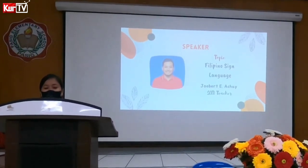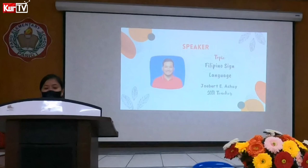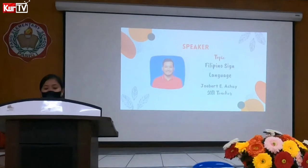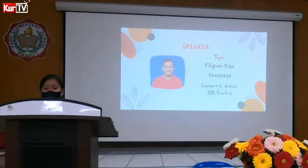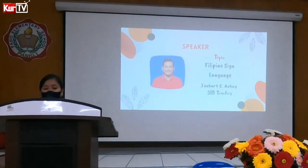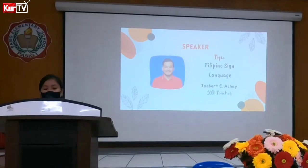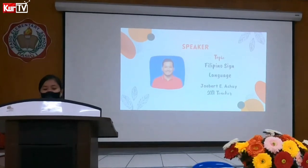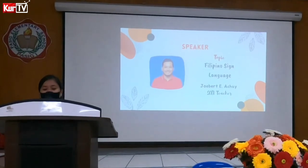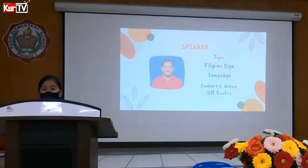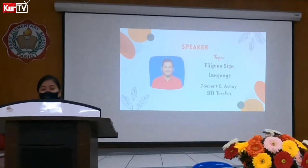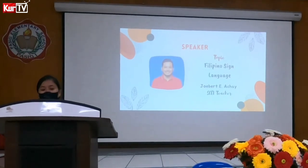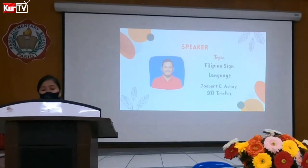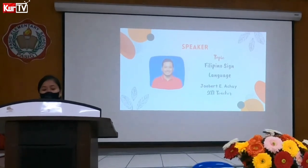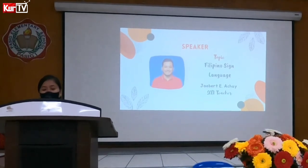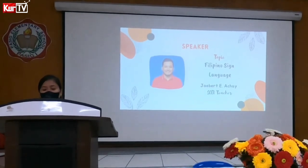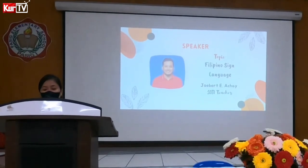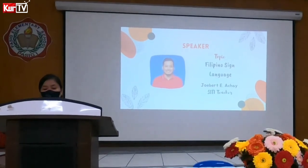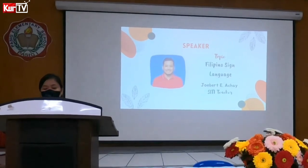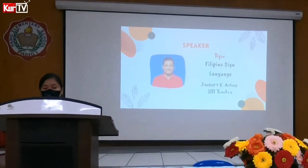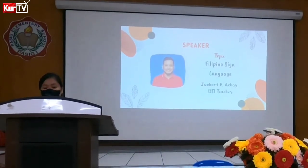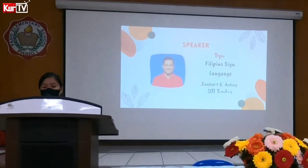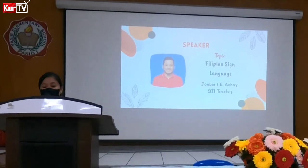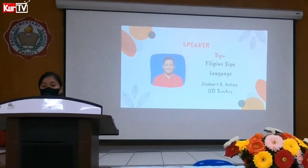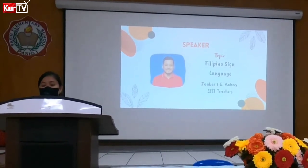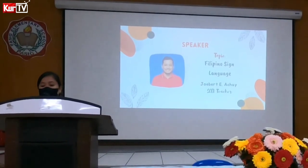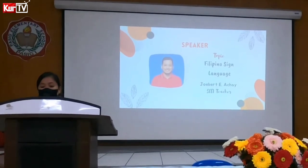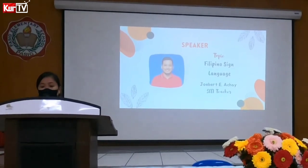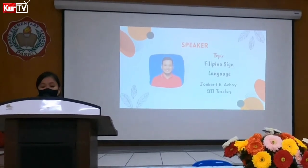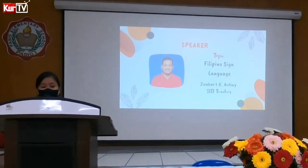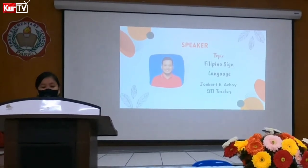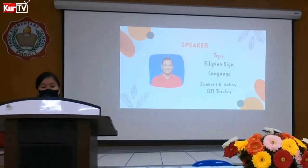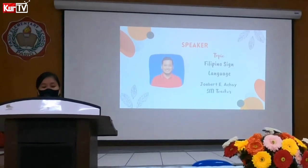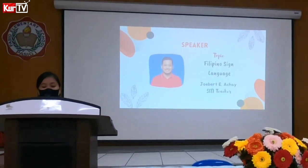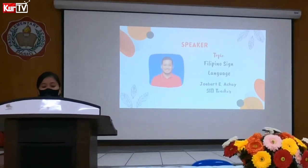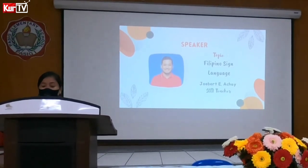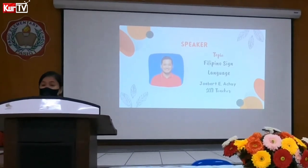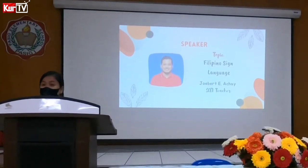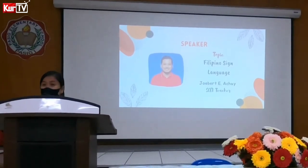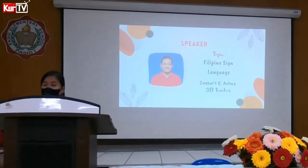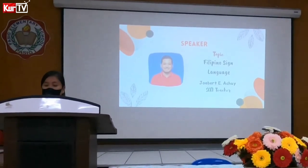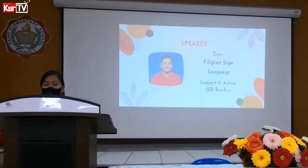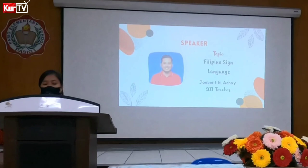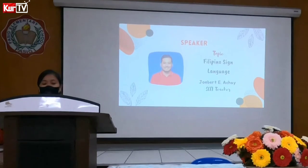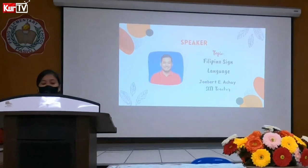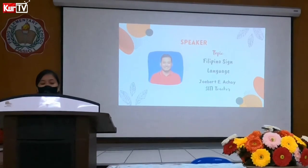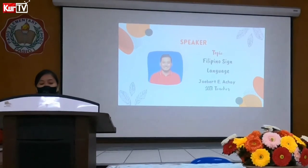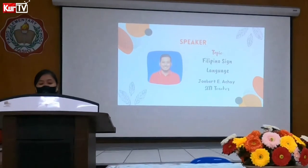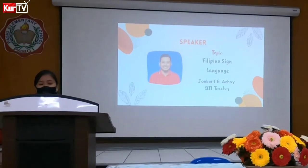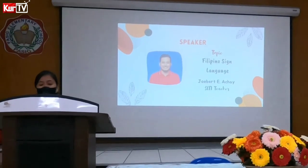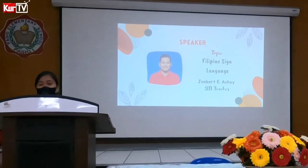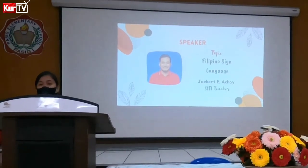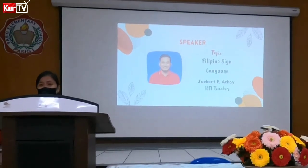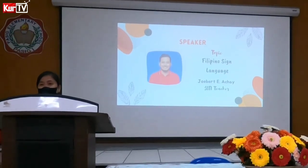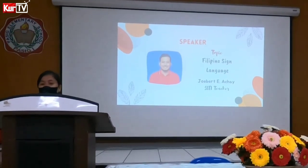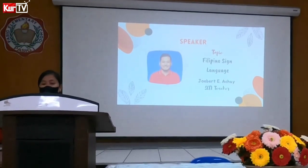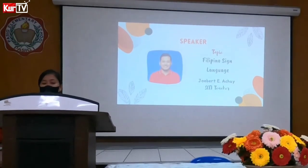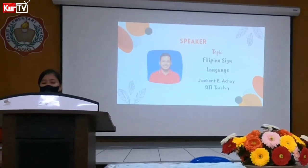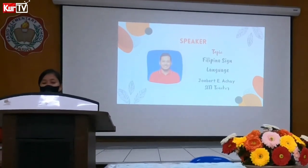experience granted him to become the best in his chosen path. Fast forward, he is now considered